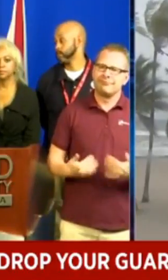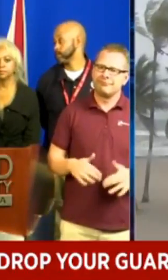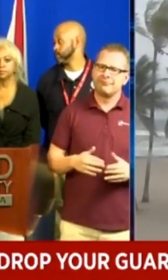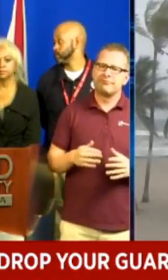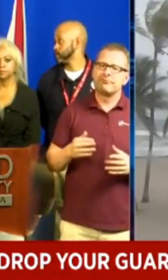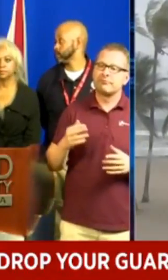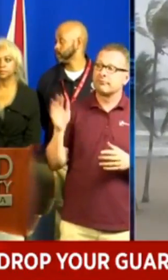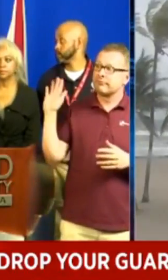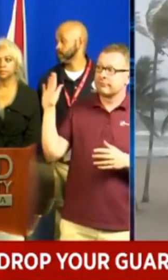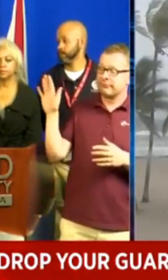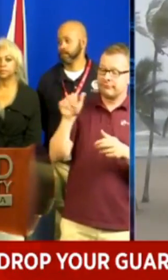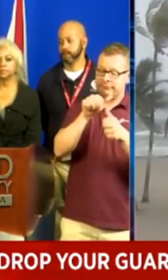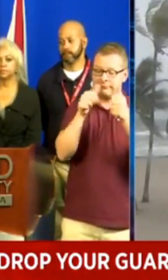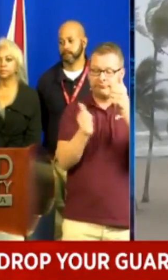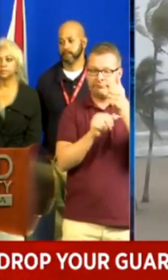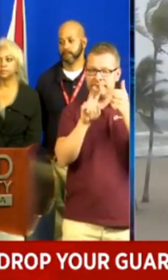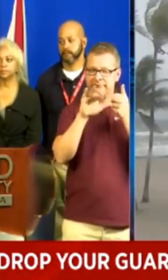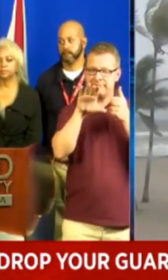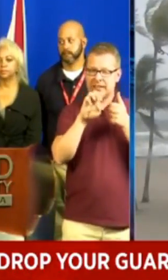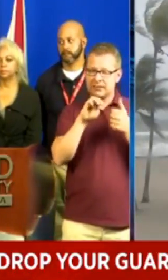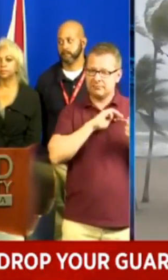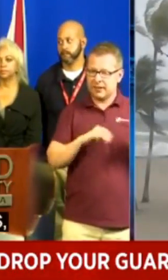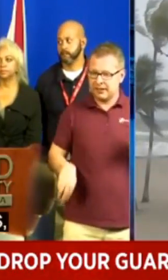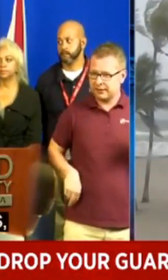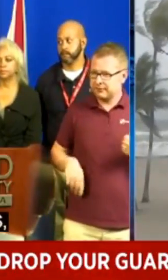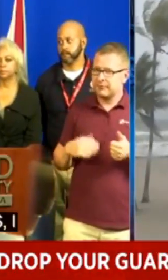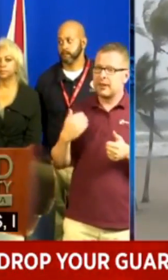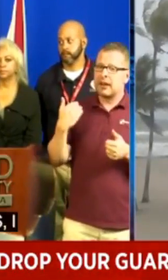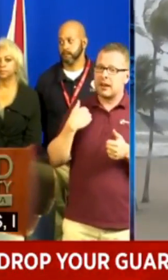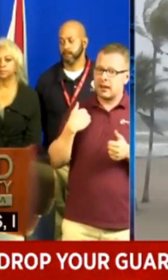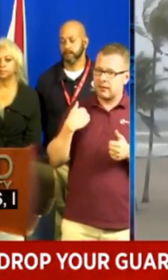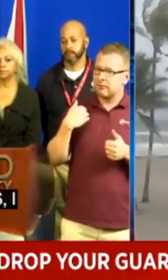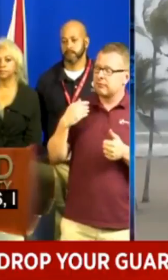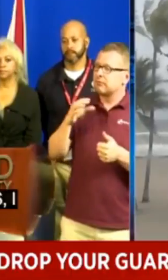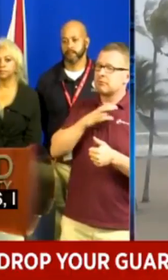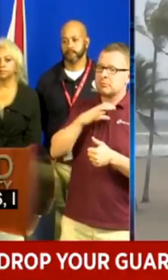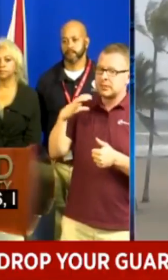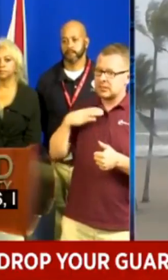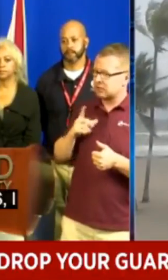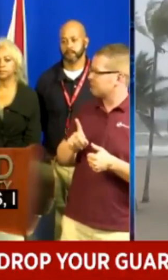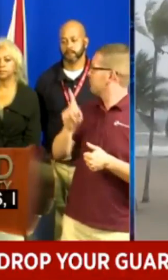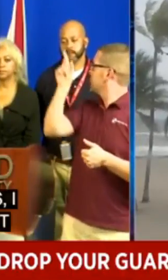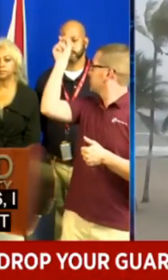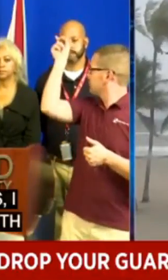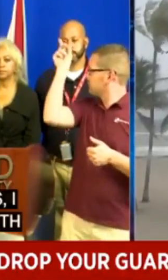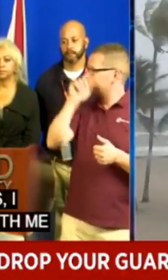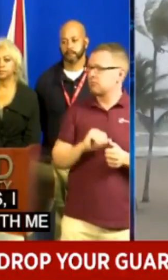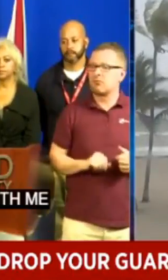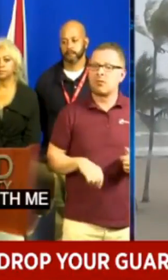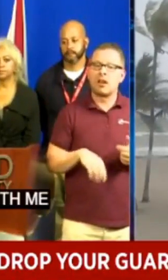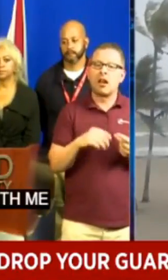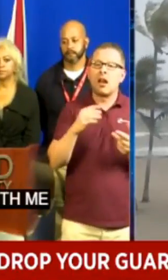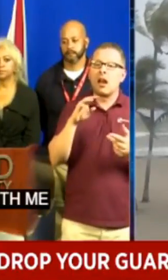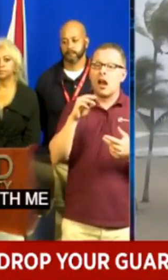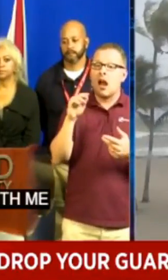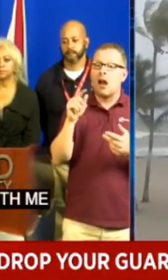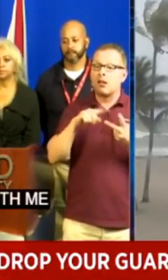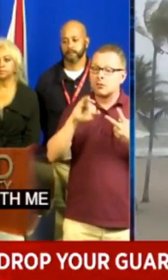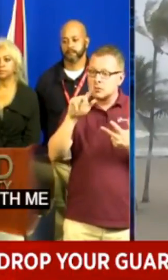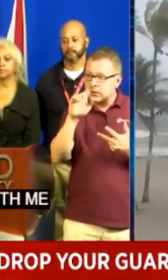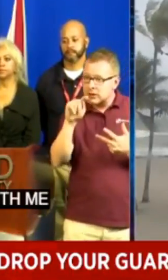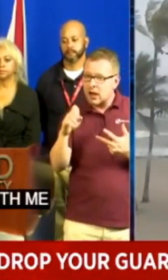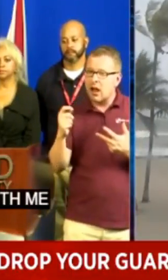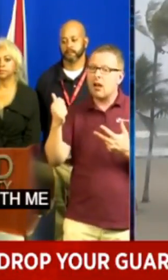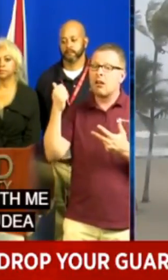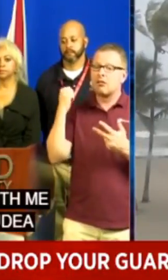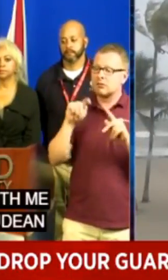today. I have Commissioner Michael Udine with me today. And all of my colleagues have been on the ground at shelters and